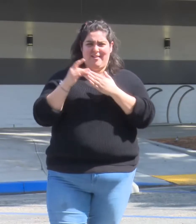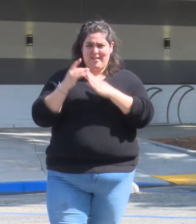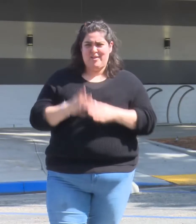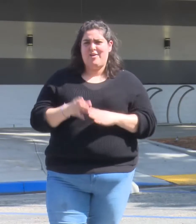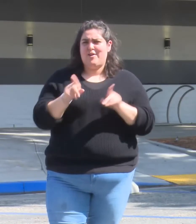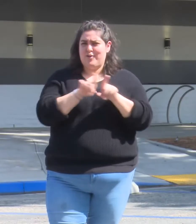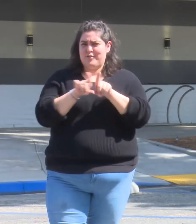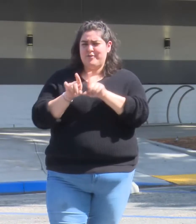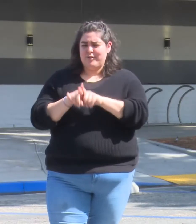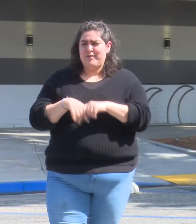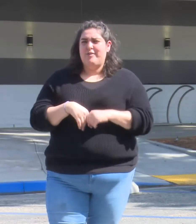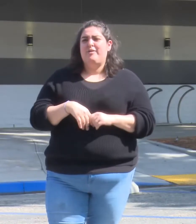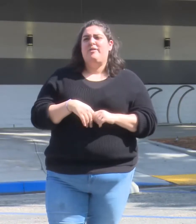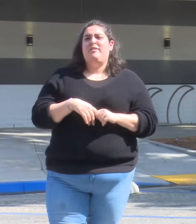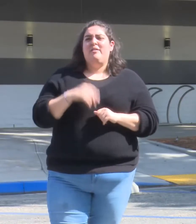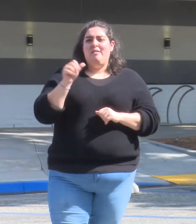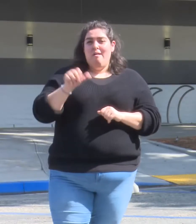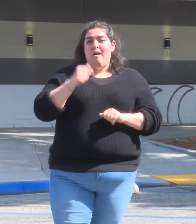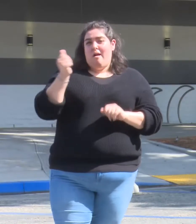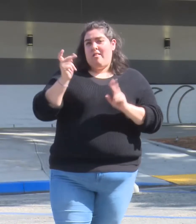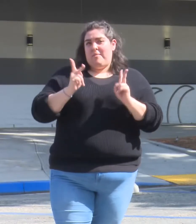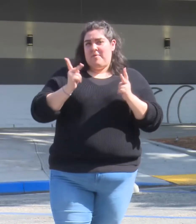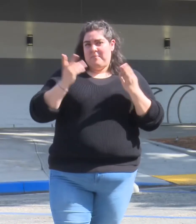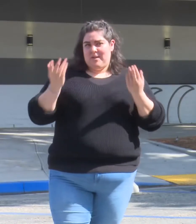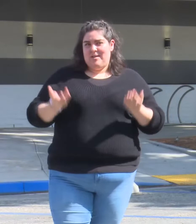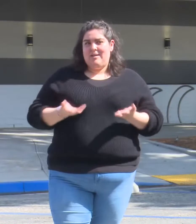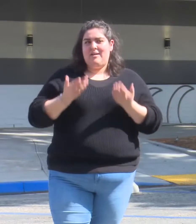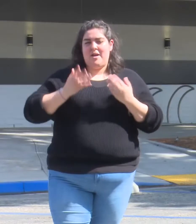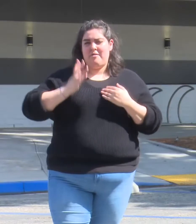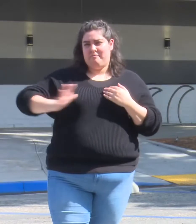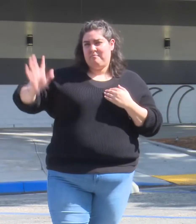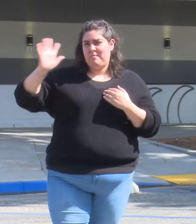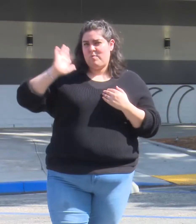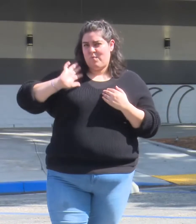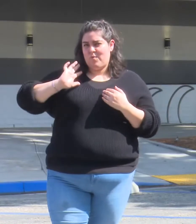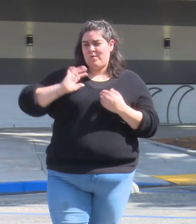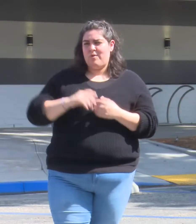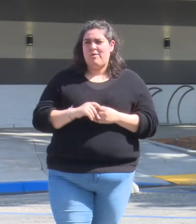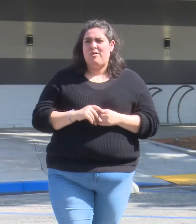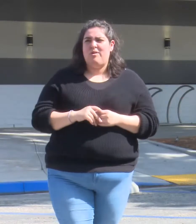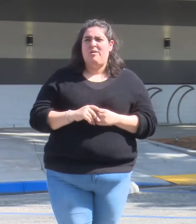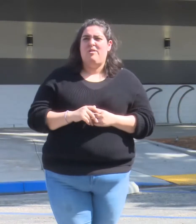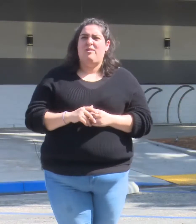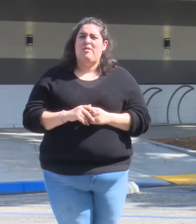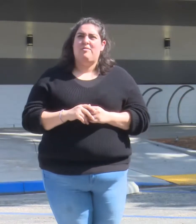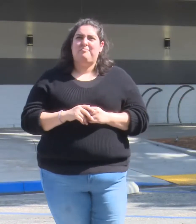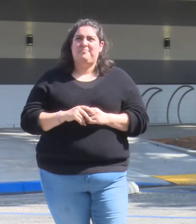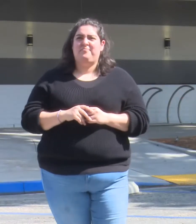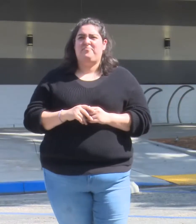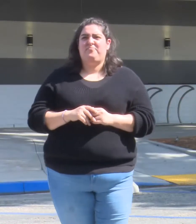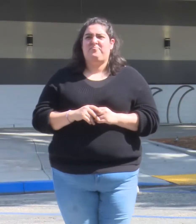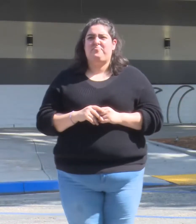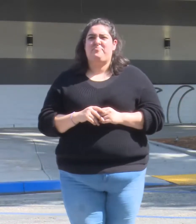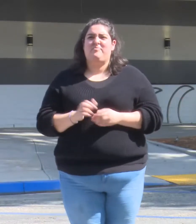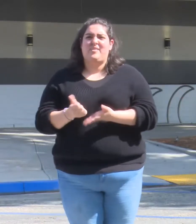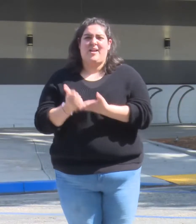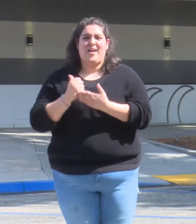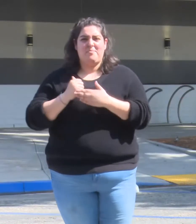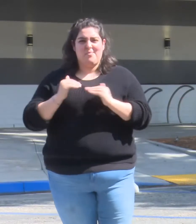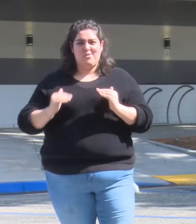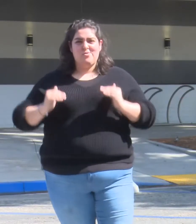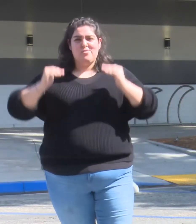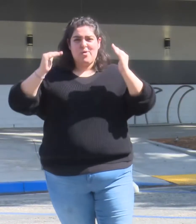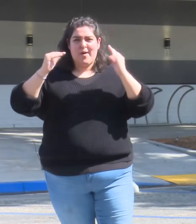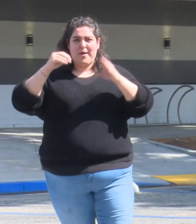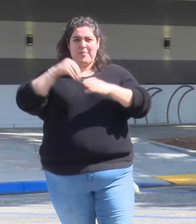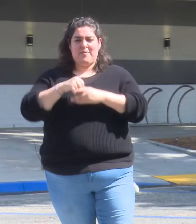Also, there were others that were here with us at the time to grow up in Long Beach and